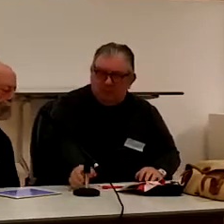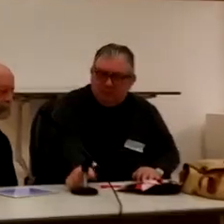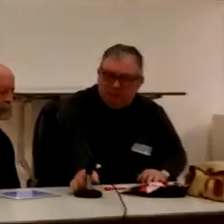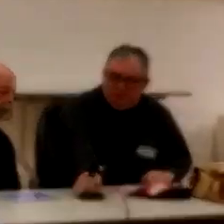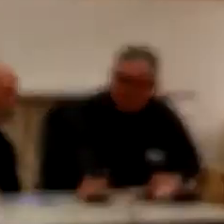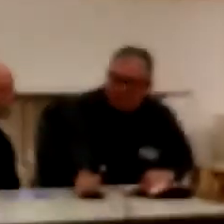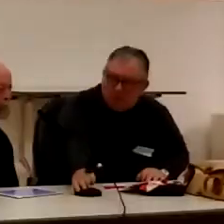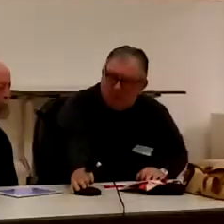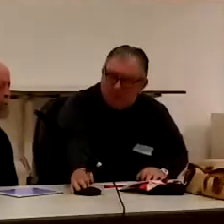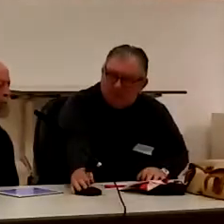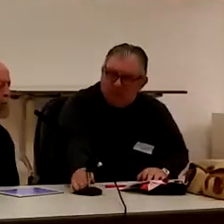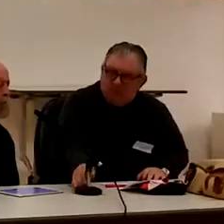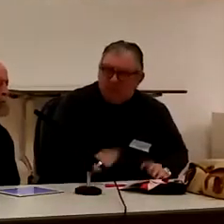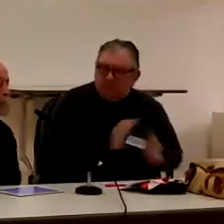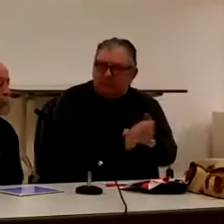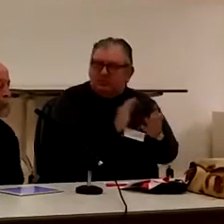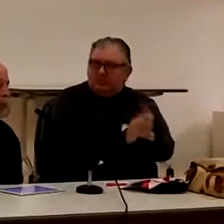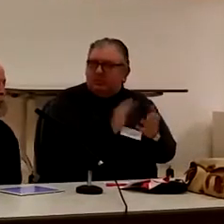Thank you.